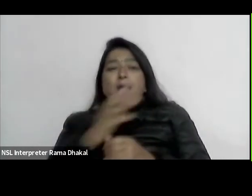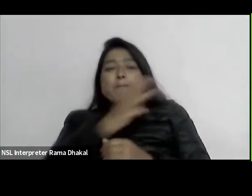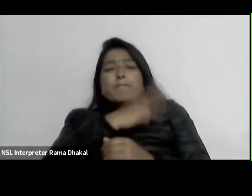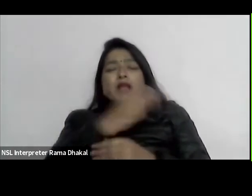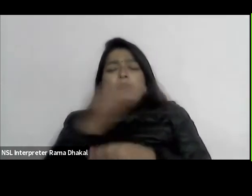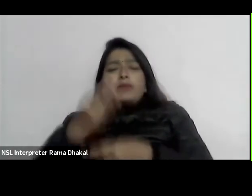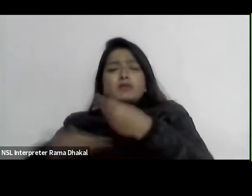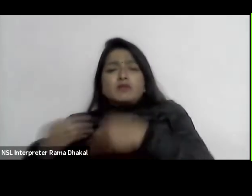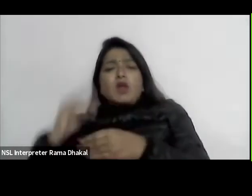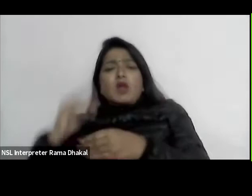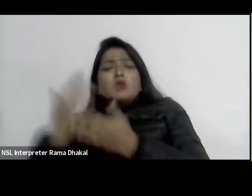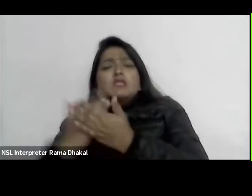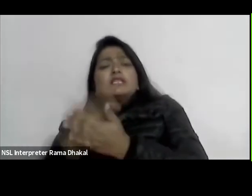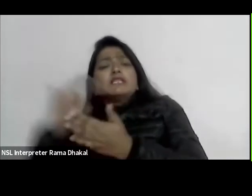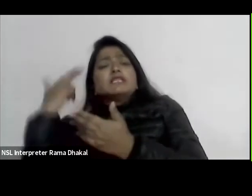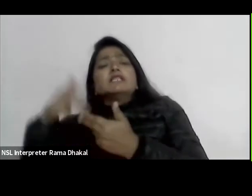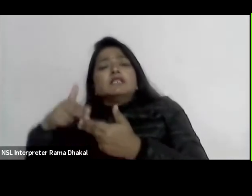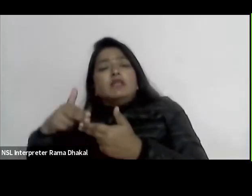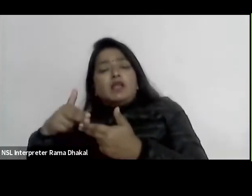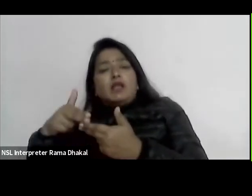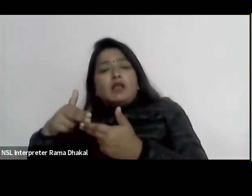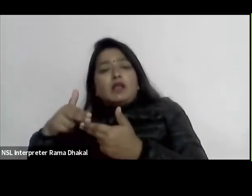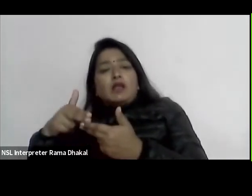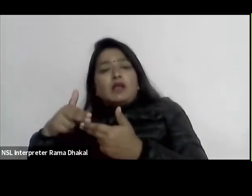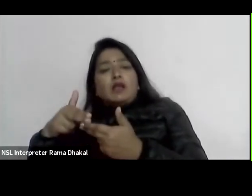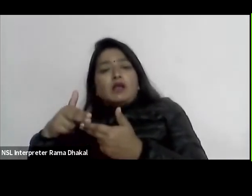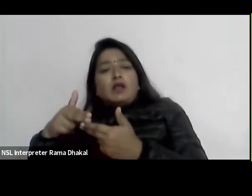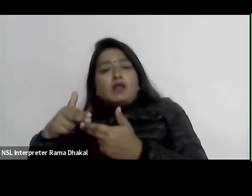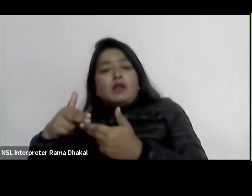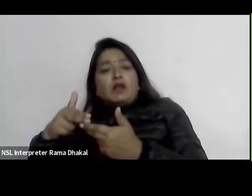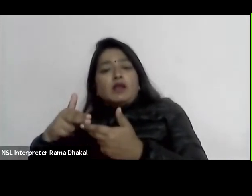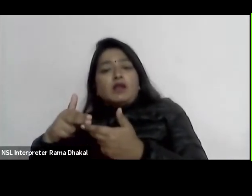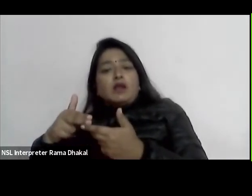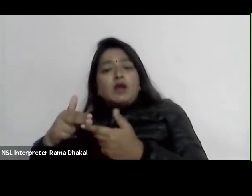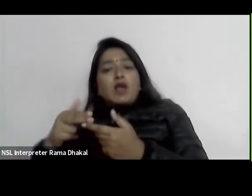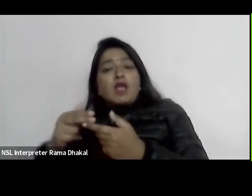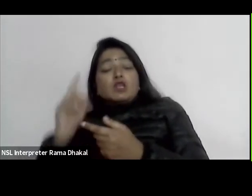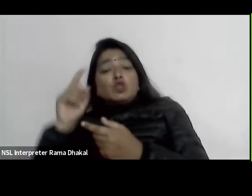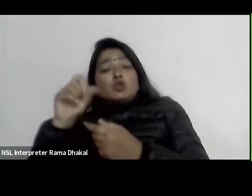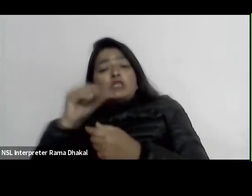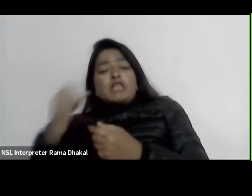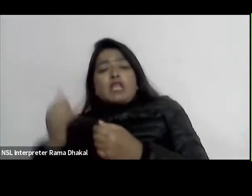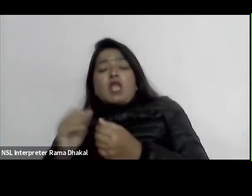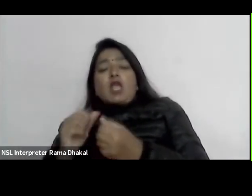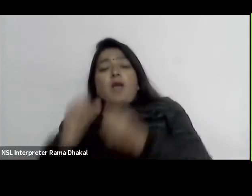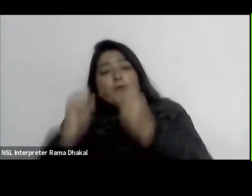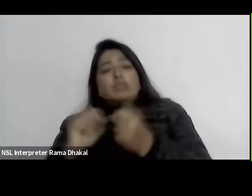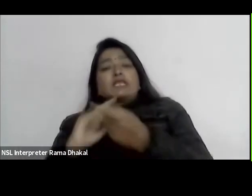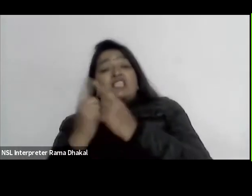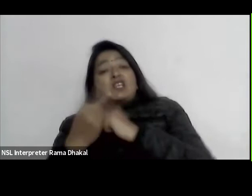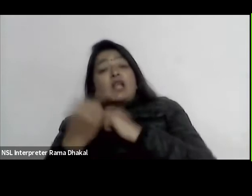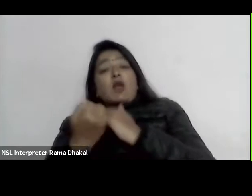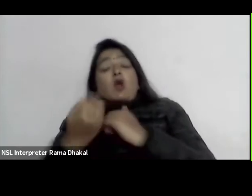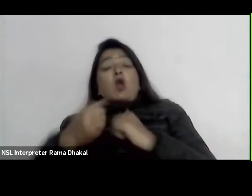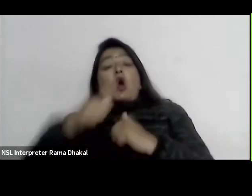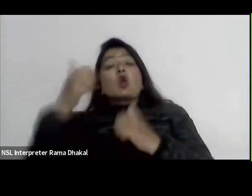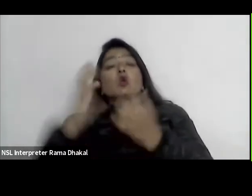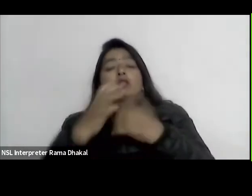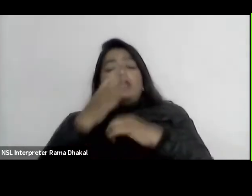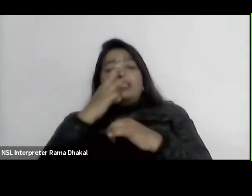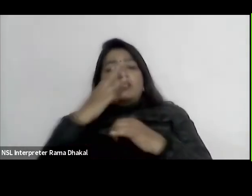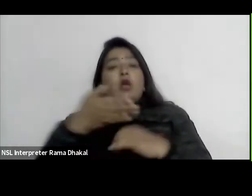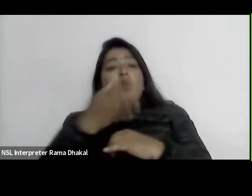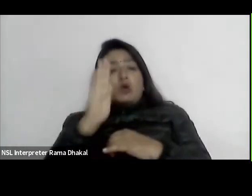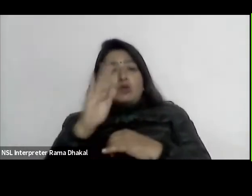once identified as a potential migrant worker who was being trafficked when I was younger, and it was not a pleasant experience.